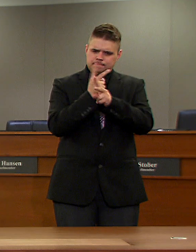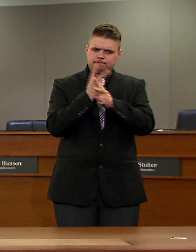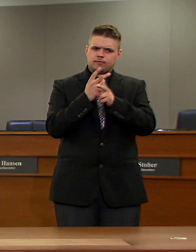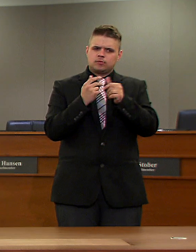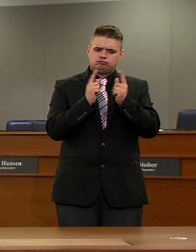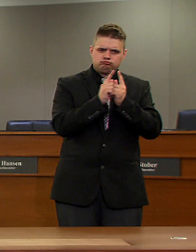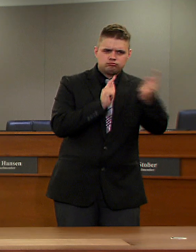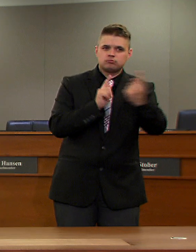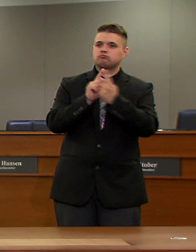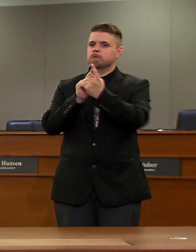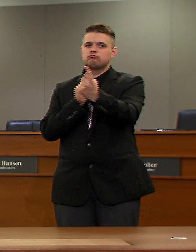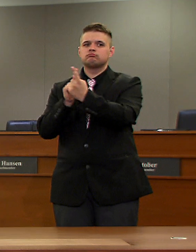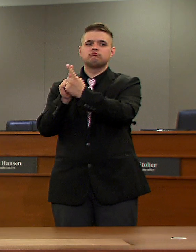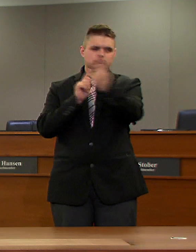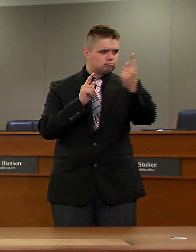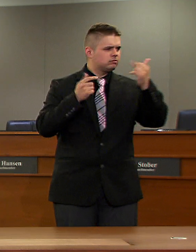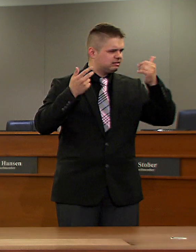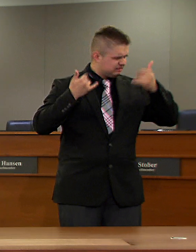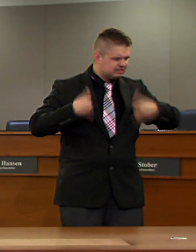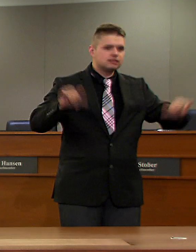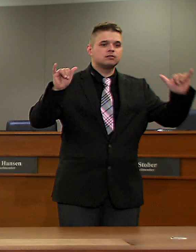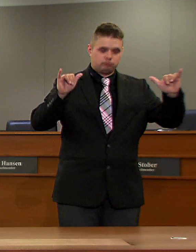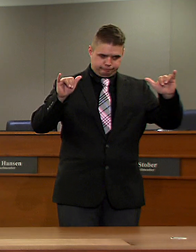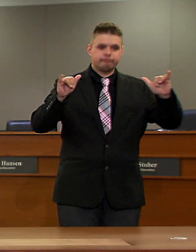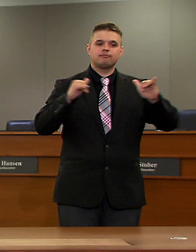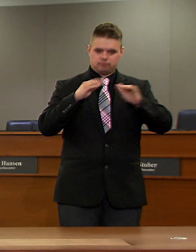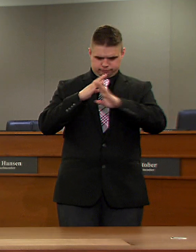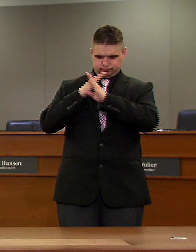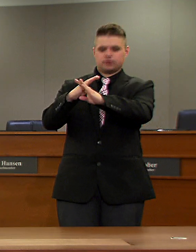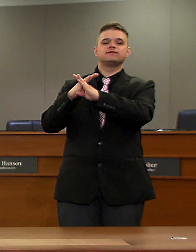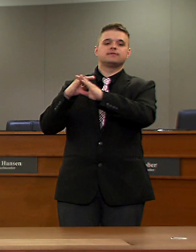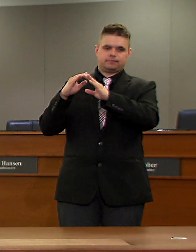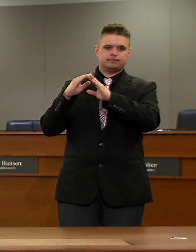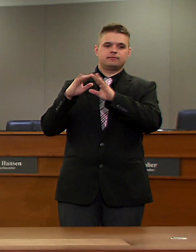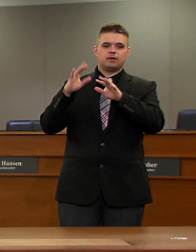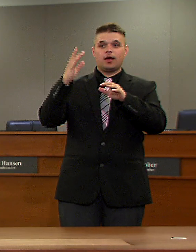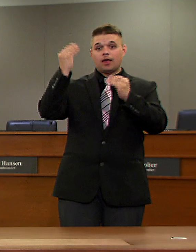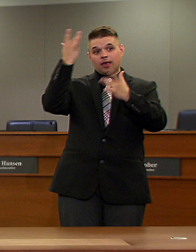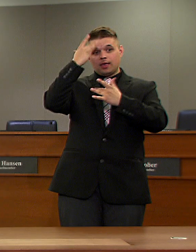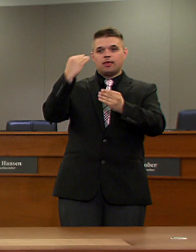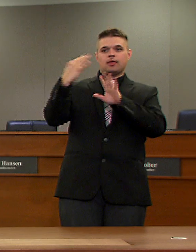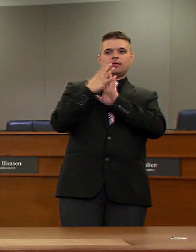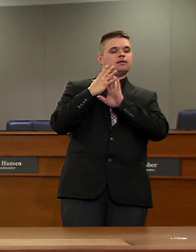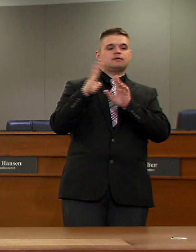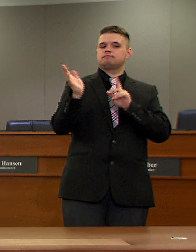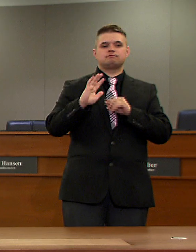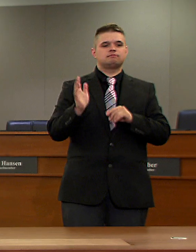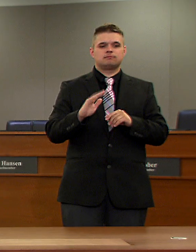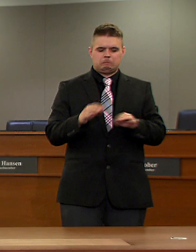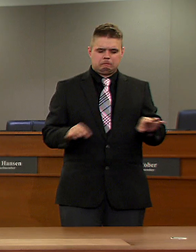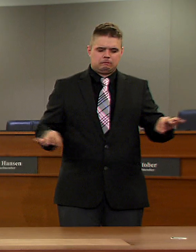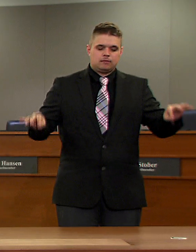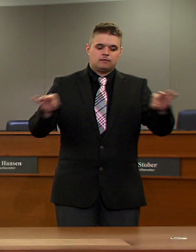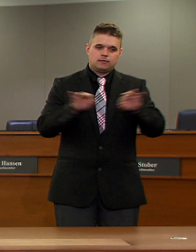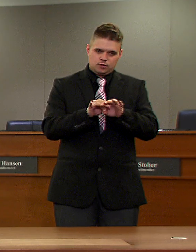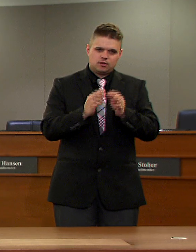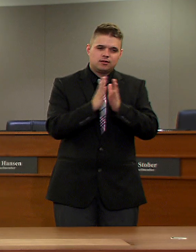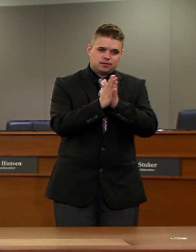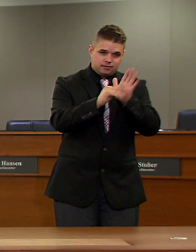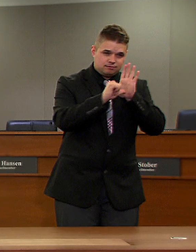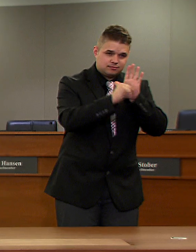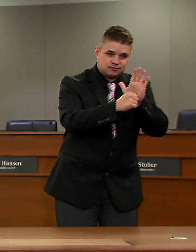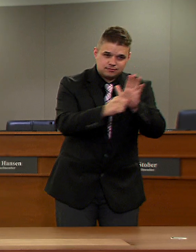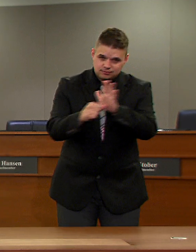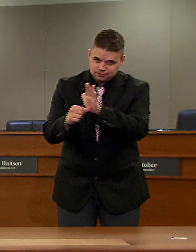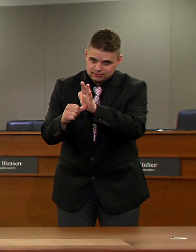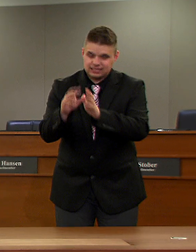home. So, please stay at least 6 feet away from other people when you're outside. If you